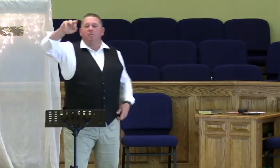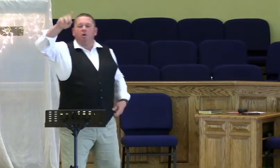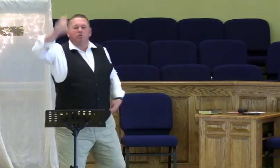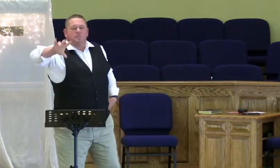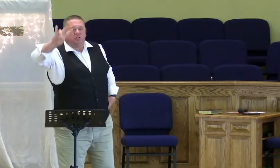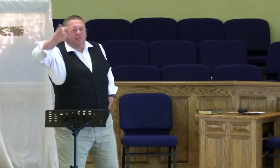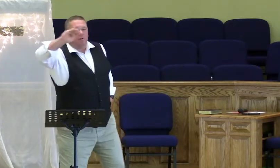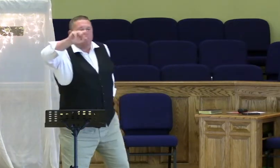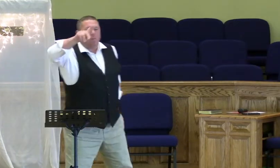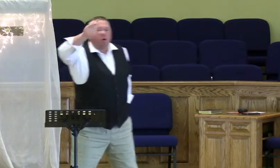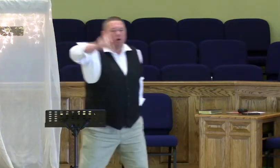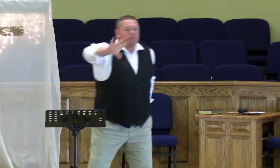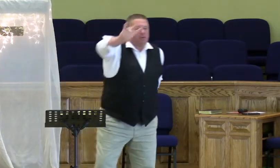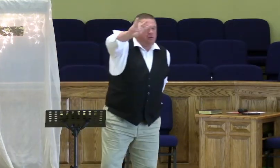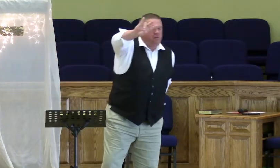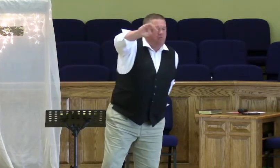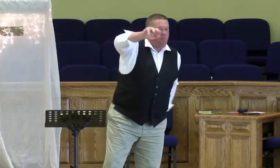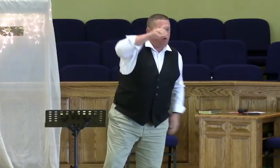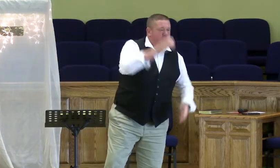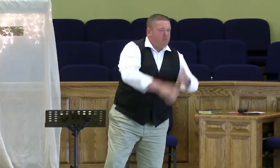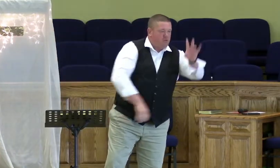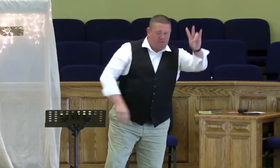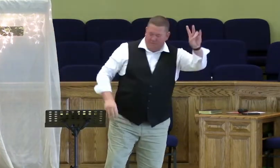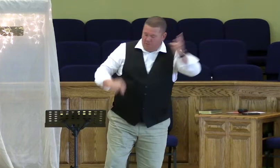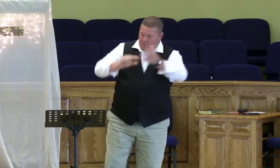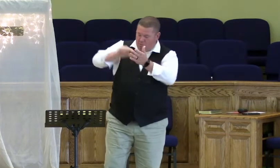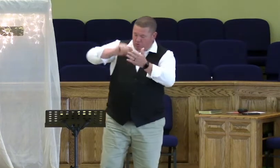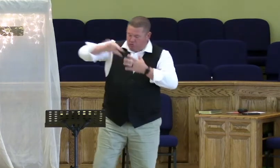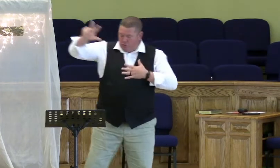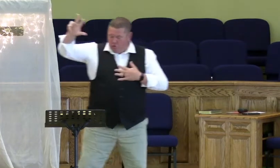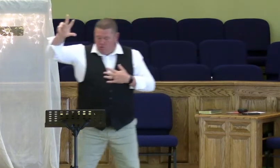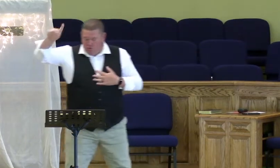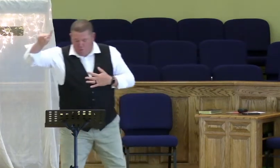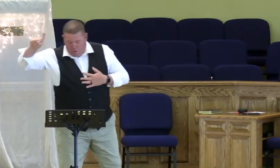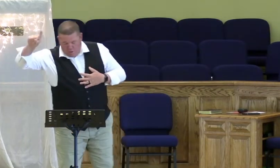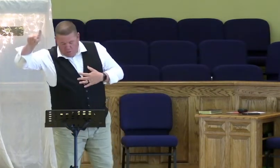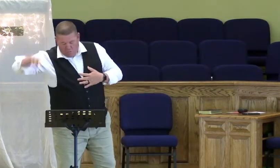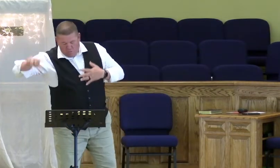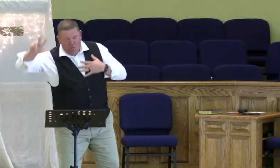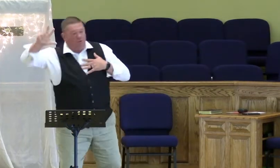So we're going to be in Mark chapter 7, verse 31 to